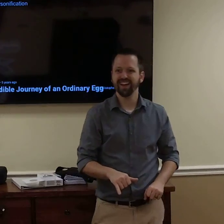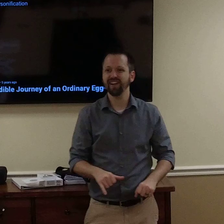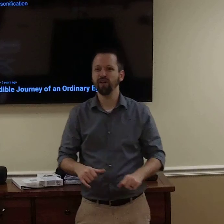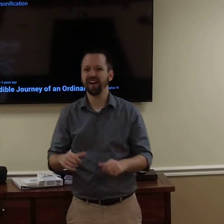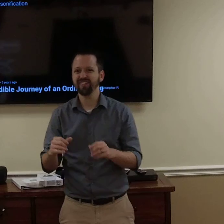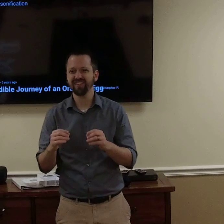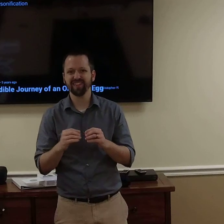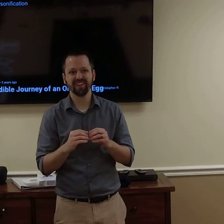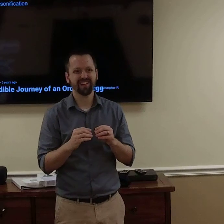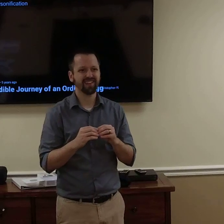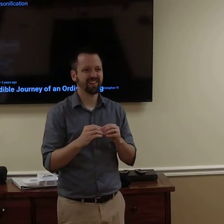Anyone else?